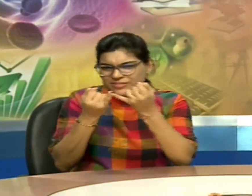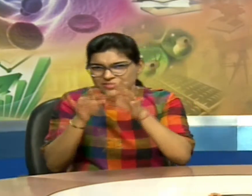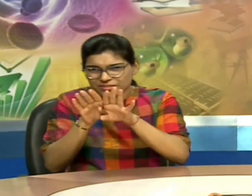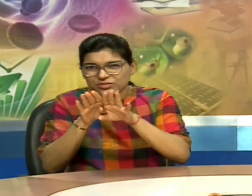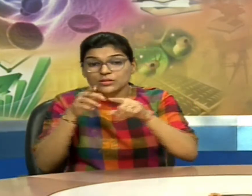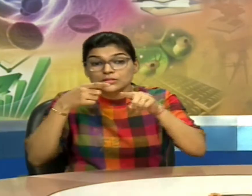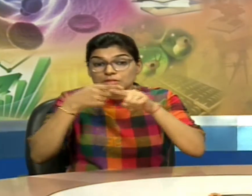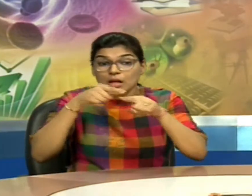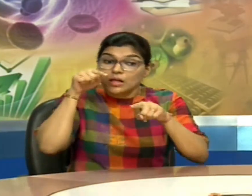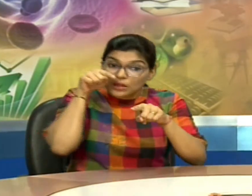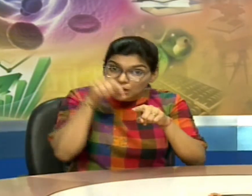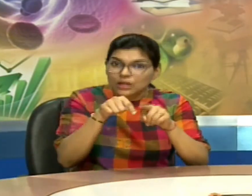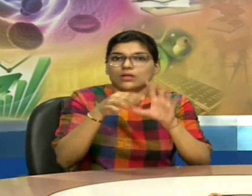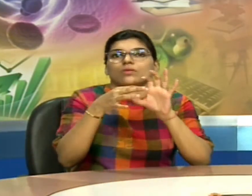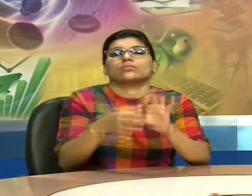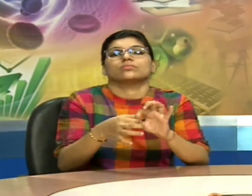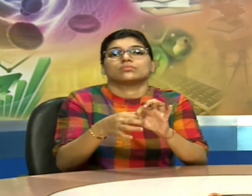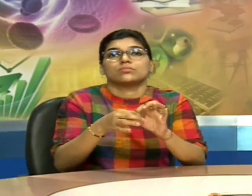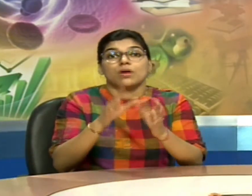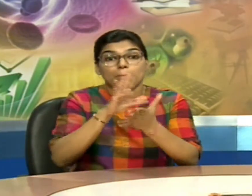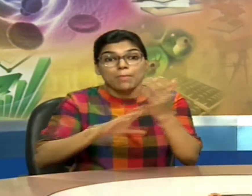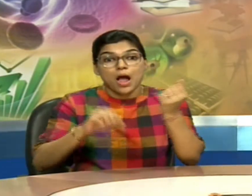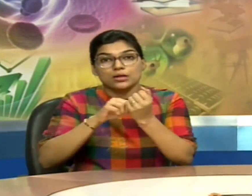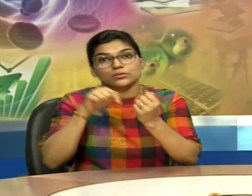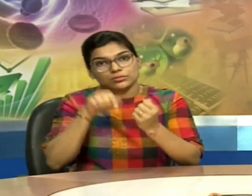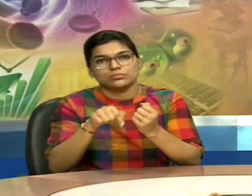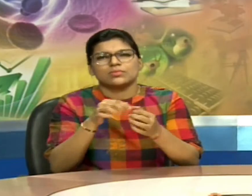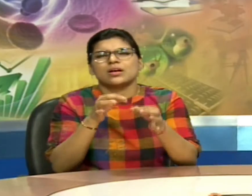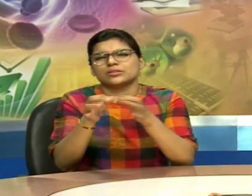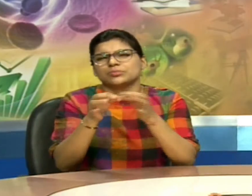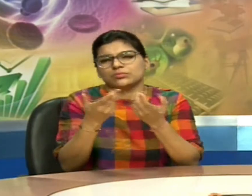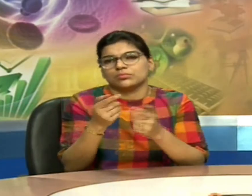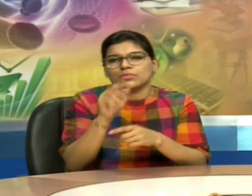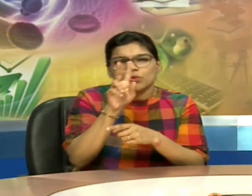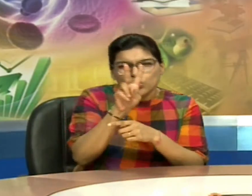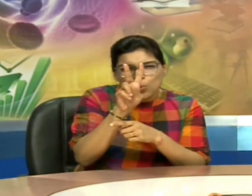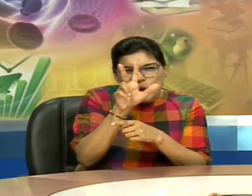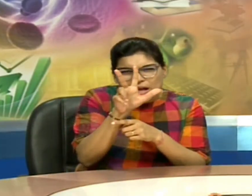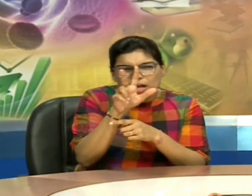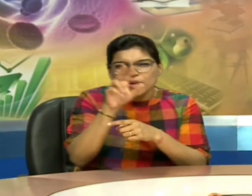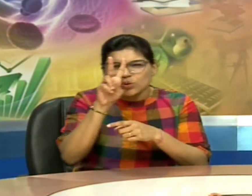In the month of March, every last Saturday it is celebrated.